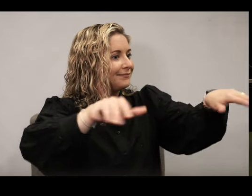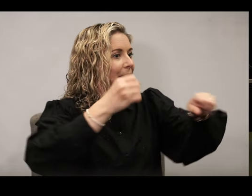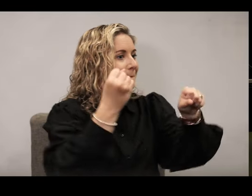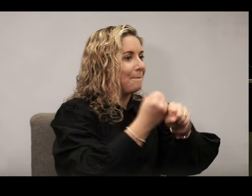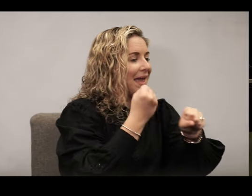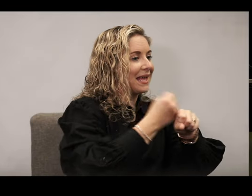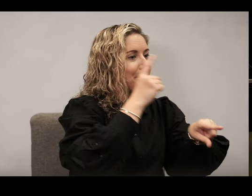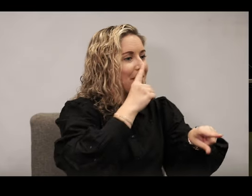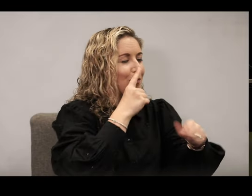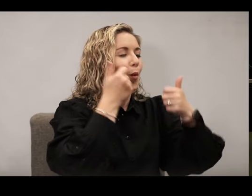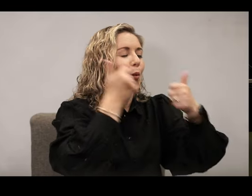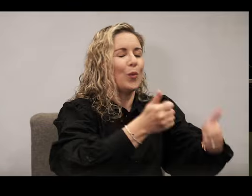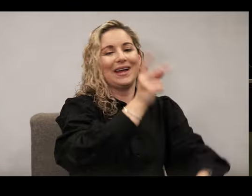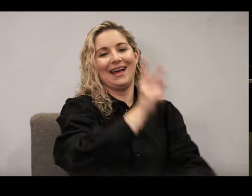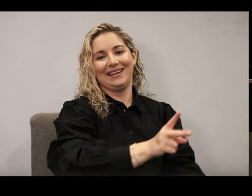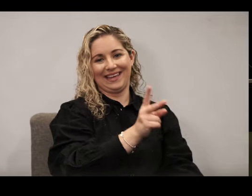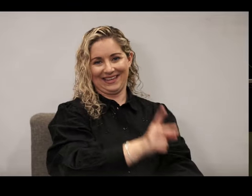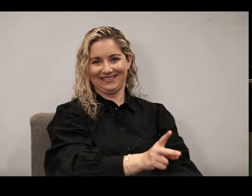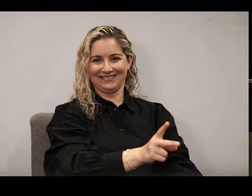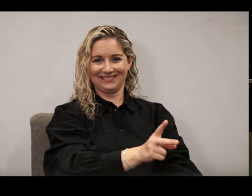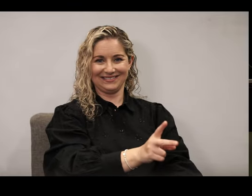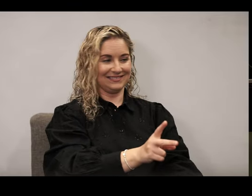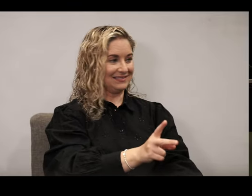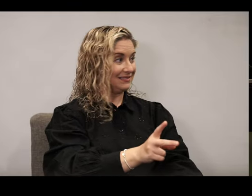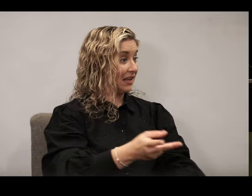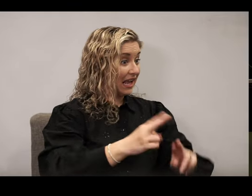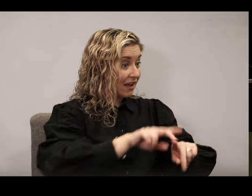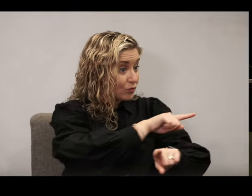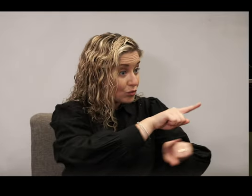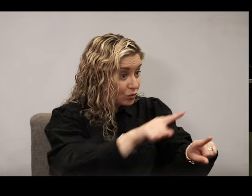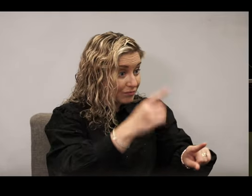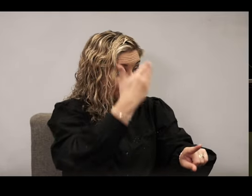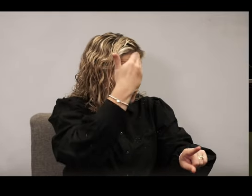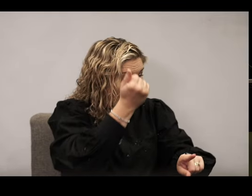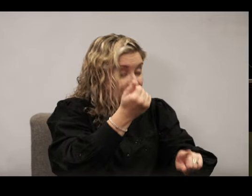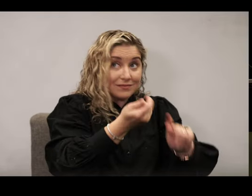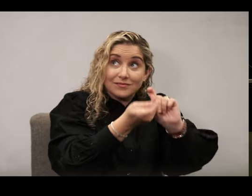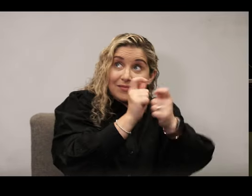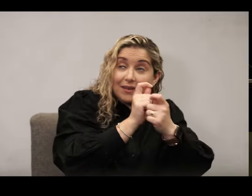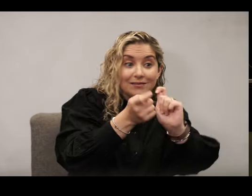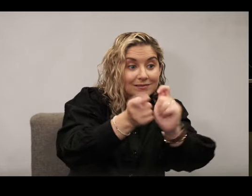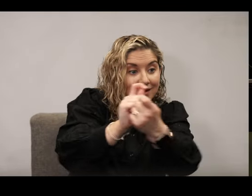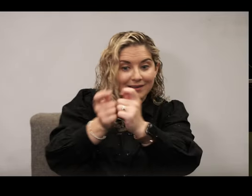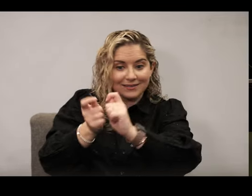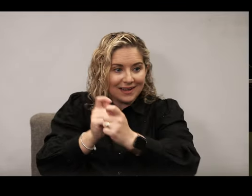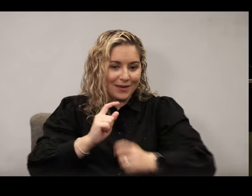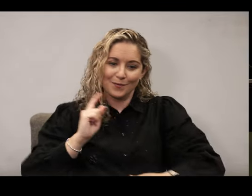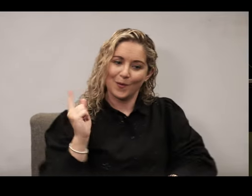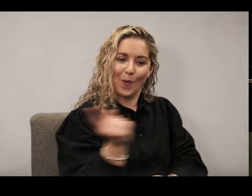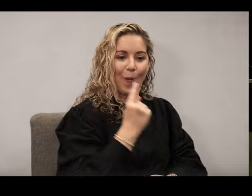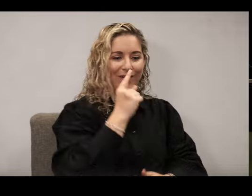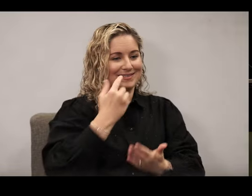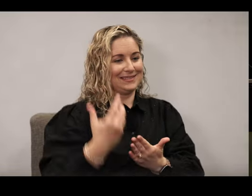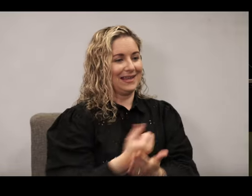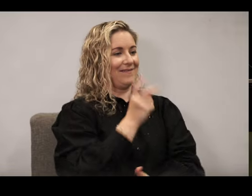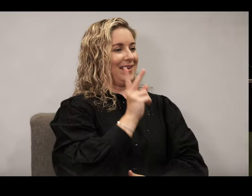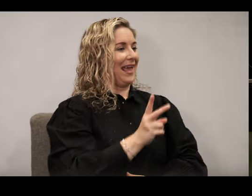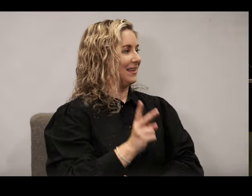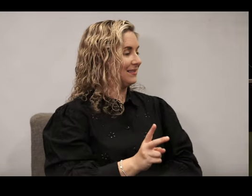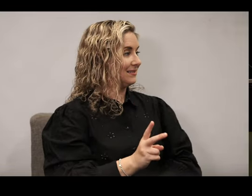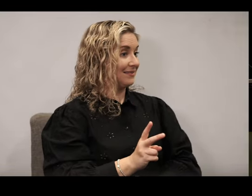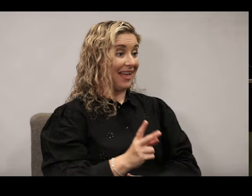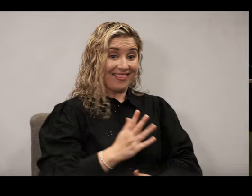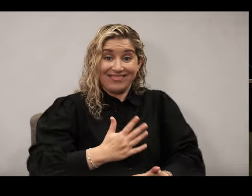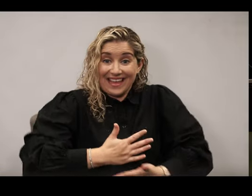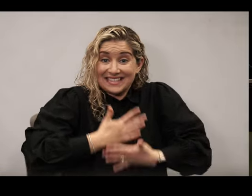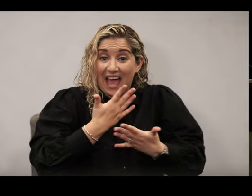share the good news about Jesus, people become Christians, come to salvation. But that's the beginning of our ministry together with each other. We're now